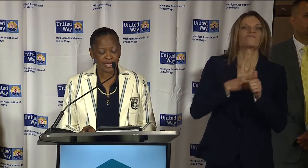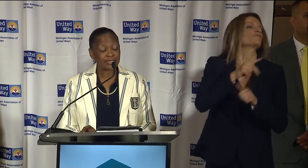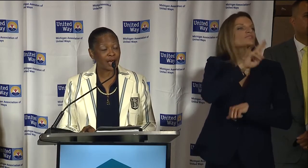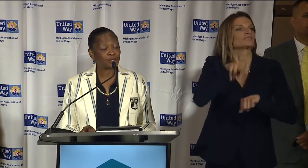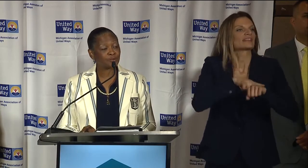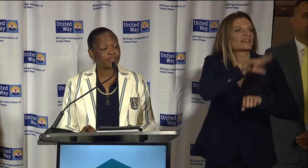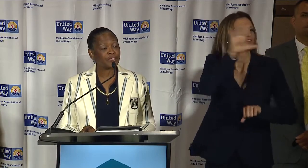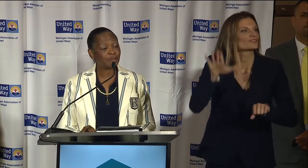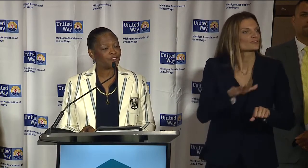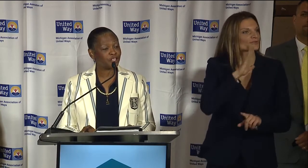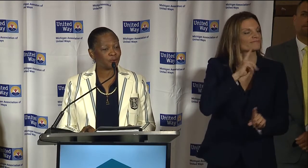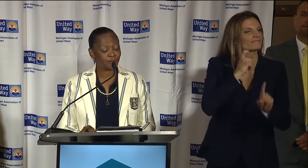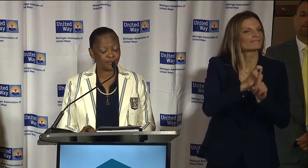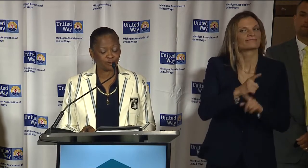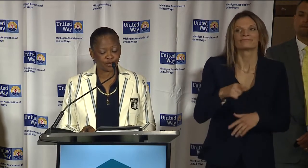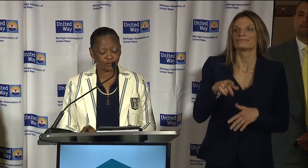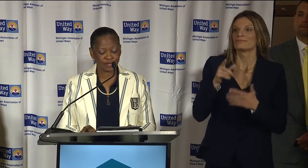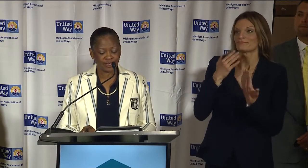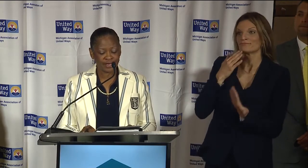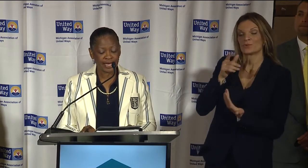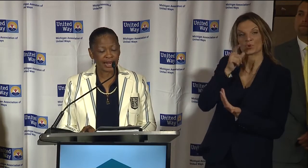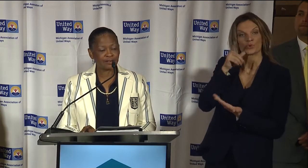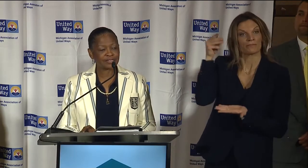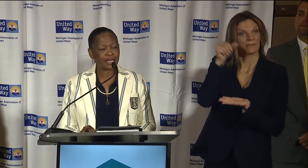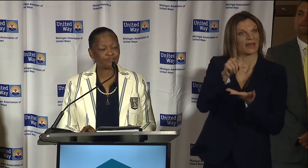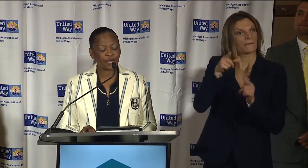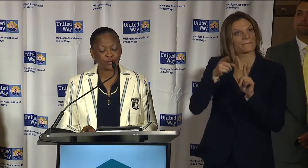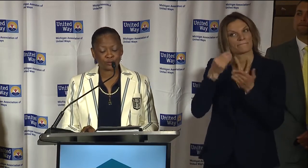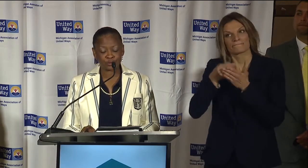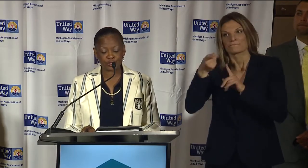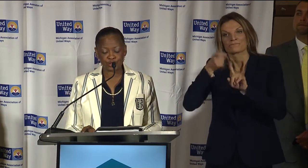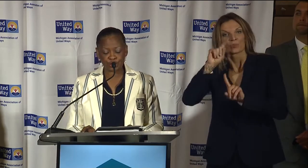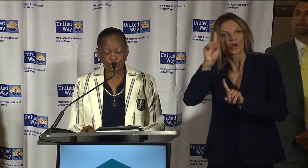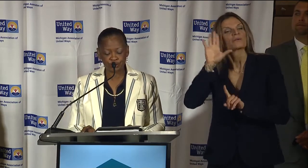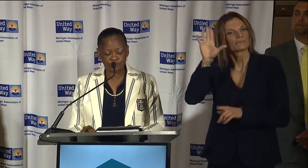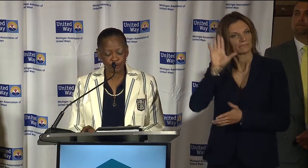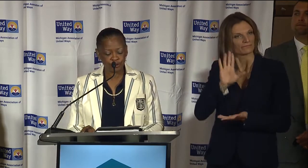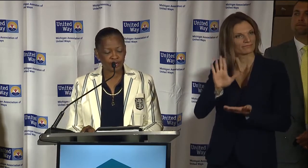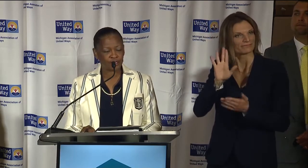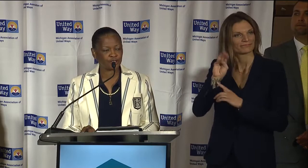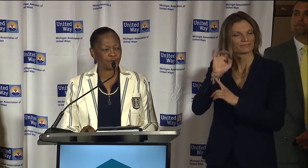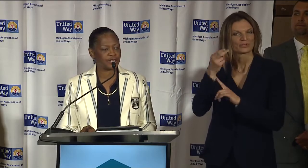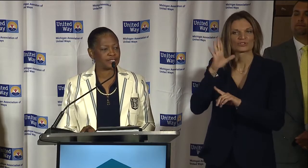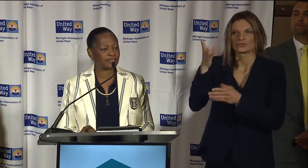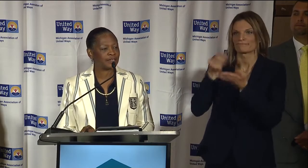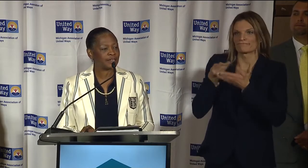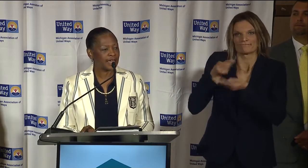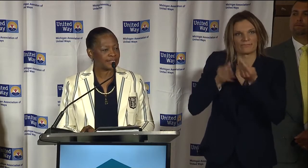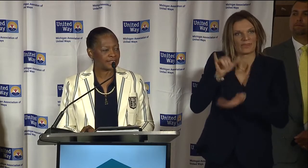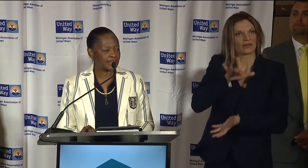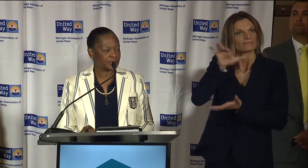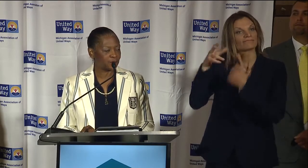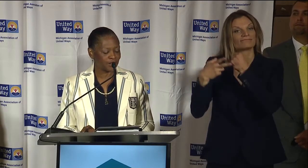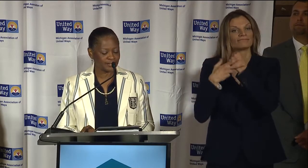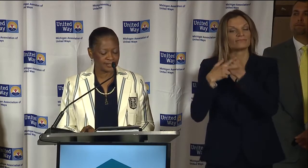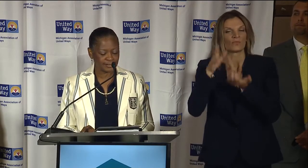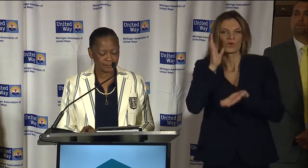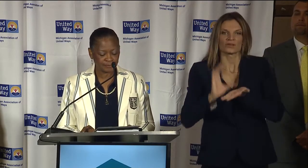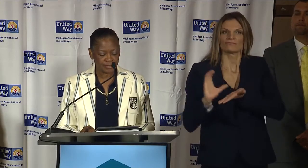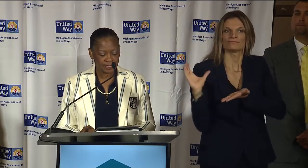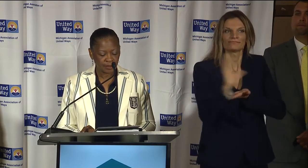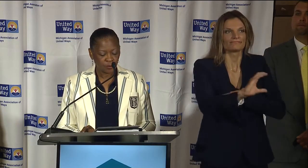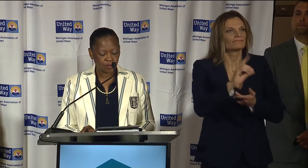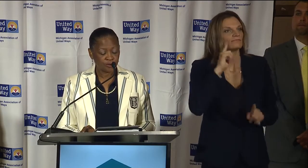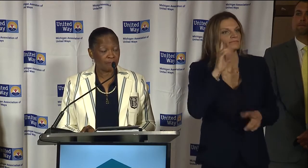program. It's housed within the Michigan Department of Treasury and allows contract holders to secure future college credits at today's